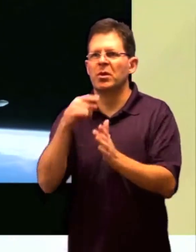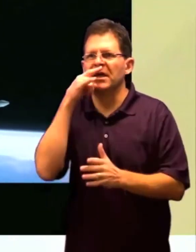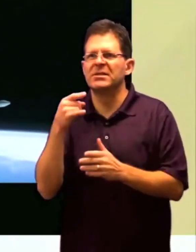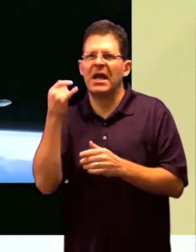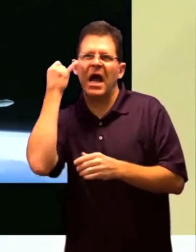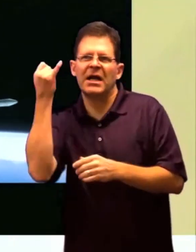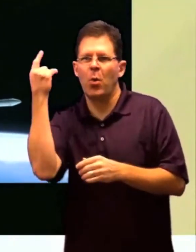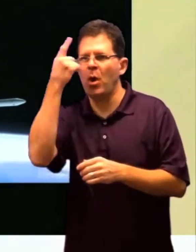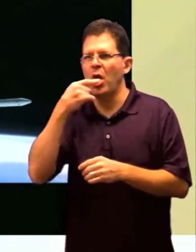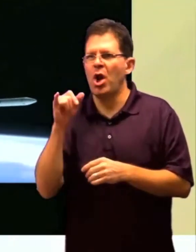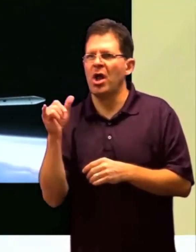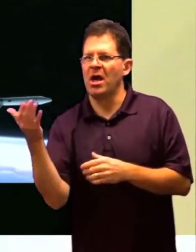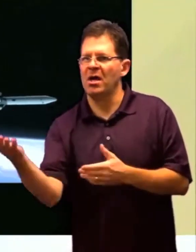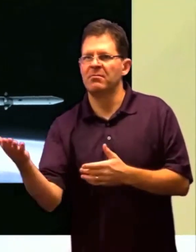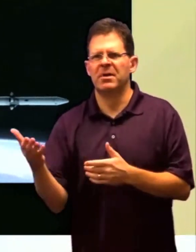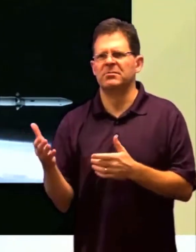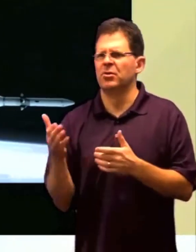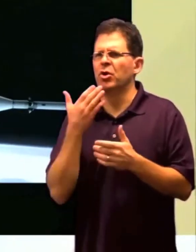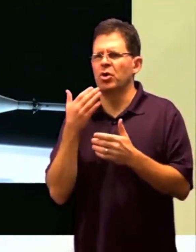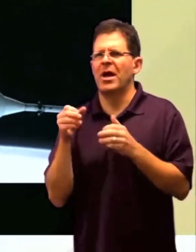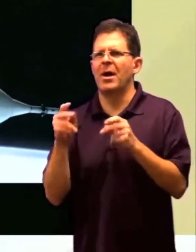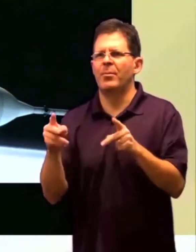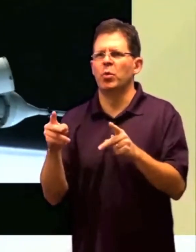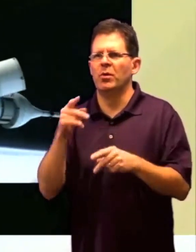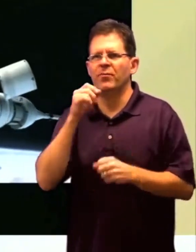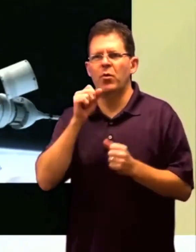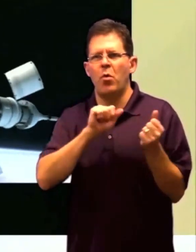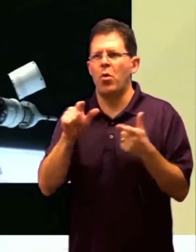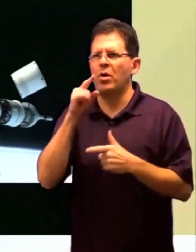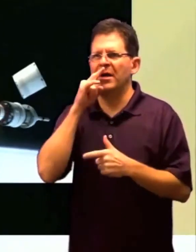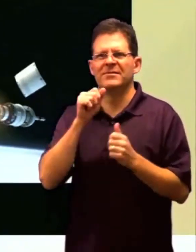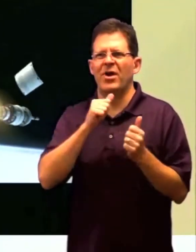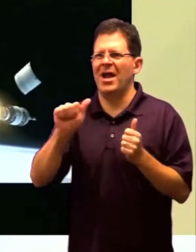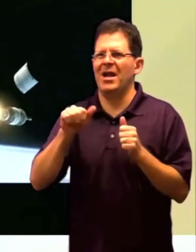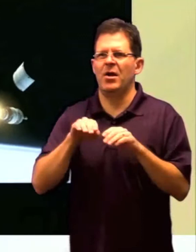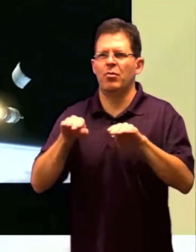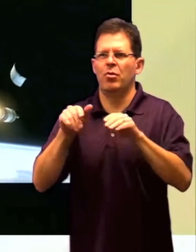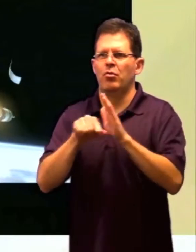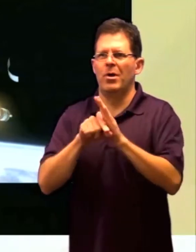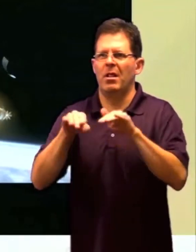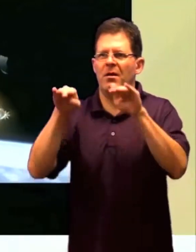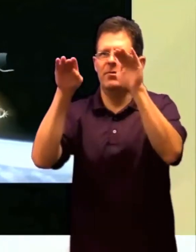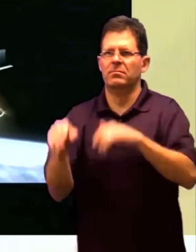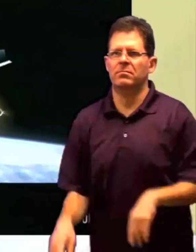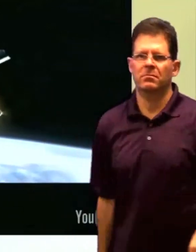And this is a video that shows kids an idea of what it looks like. And this is a good opportunity for all kids of any grade level.